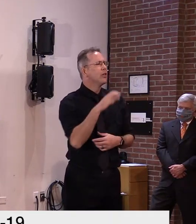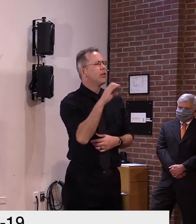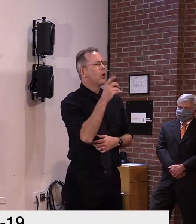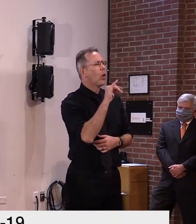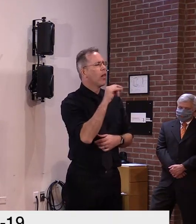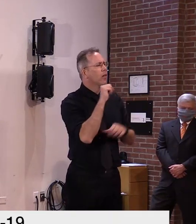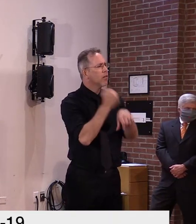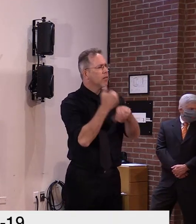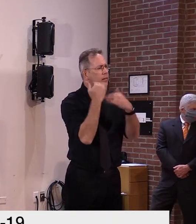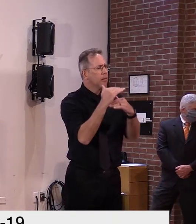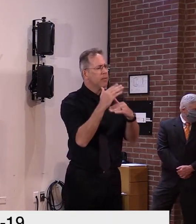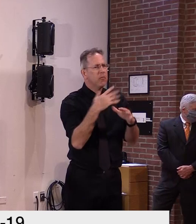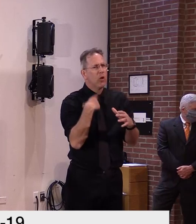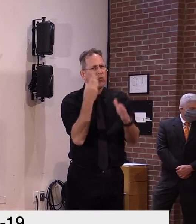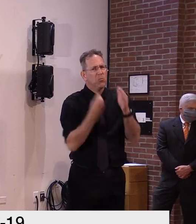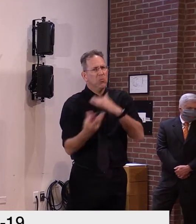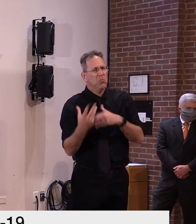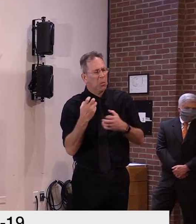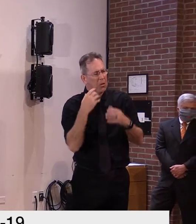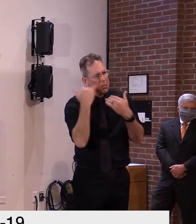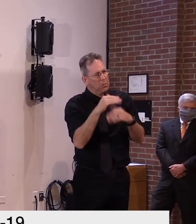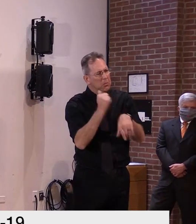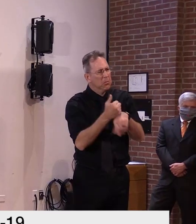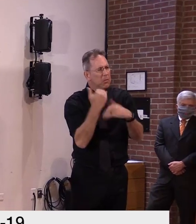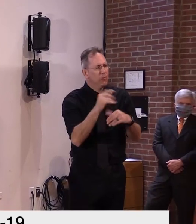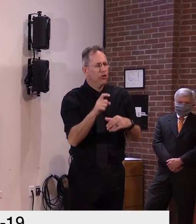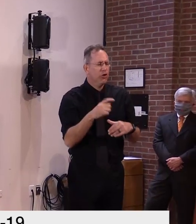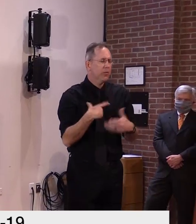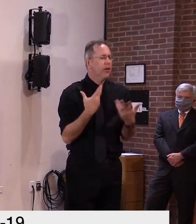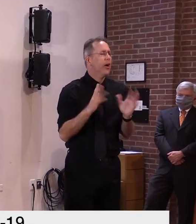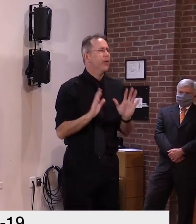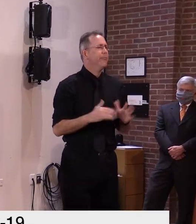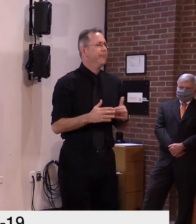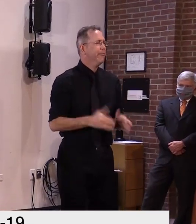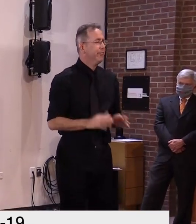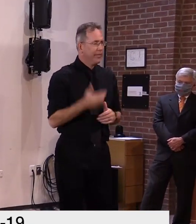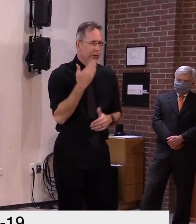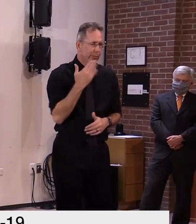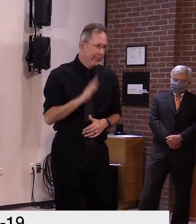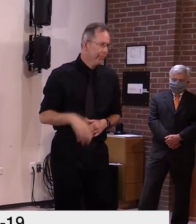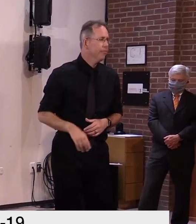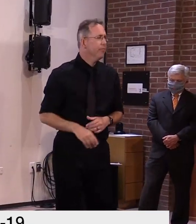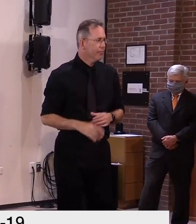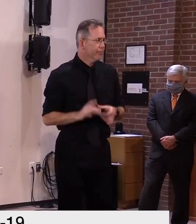much. Joel Baird, Burlington Free Press.